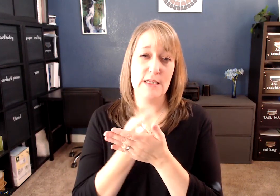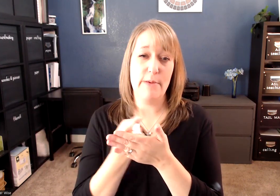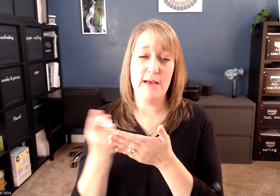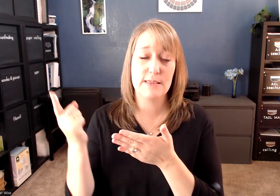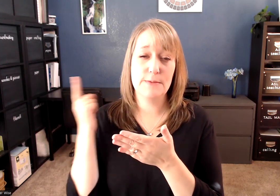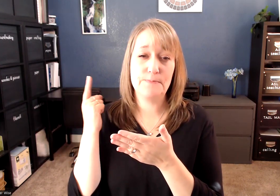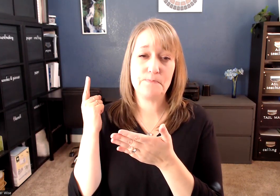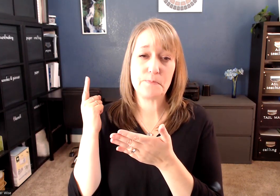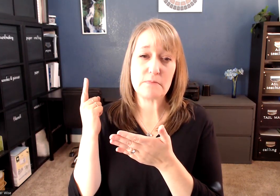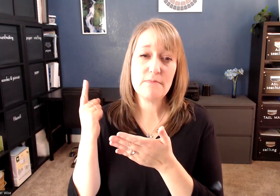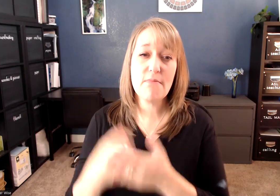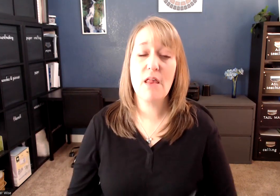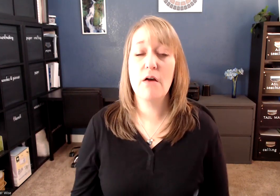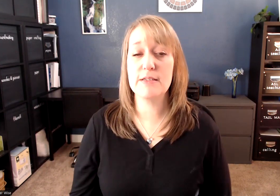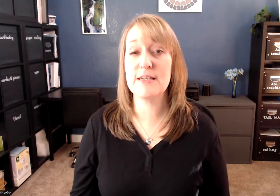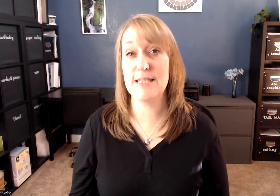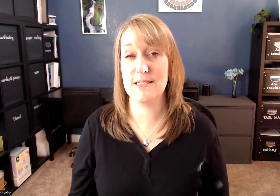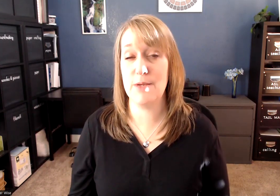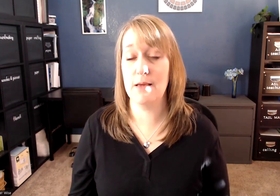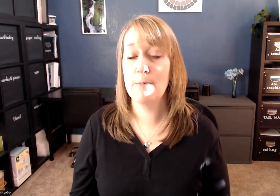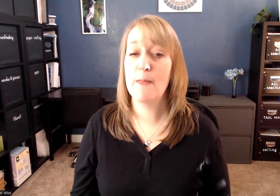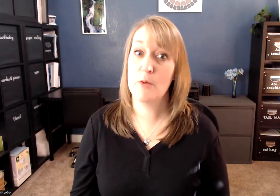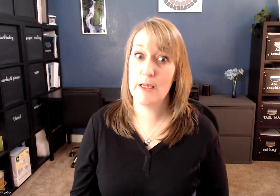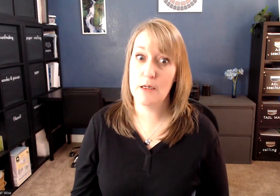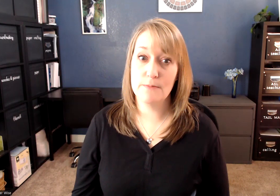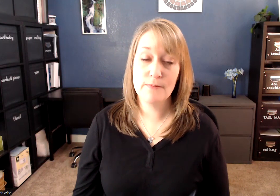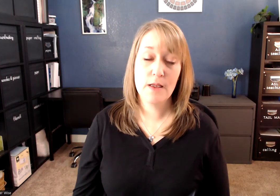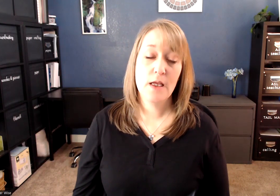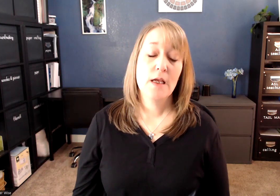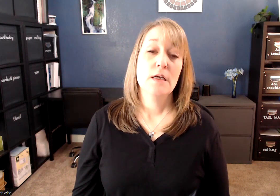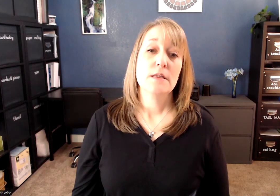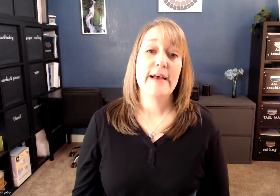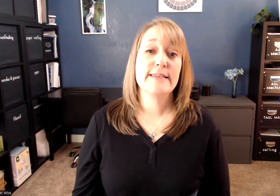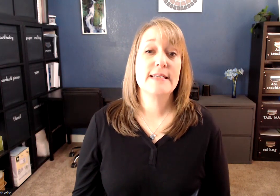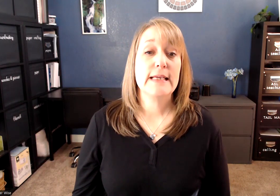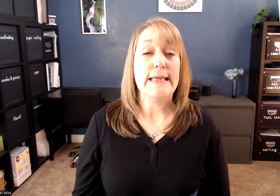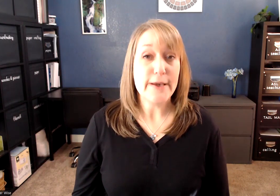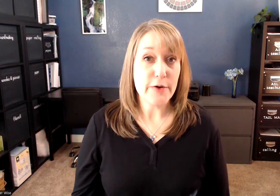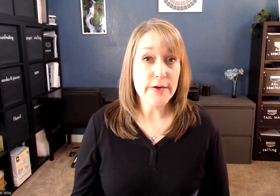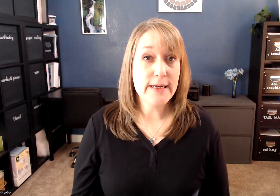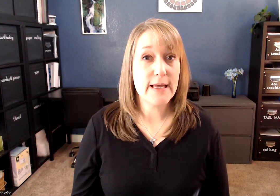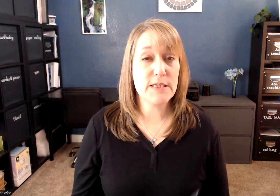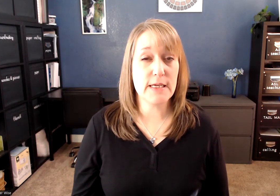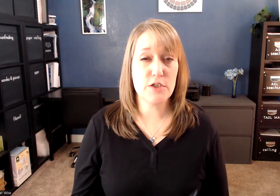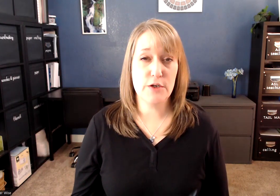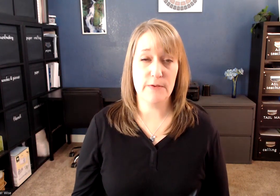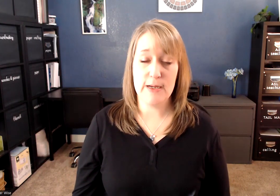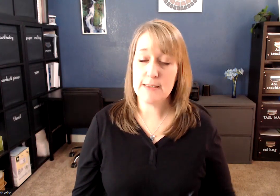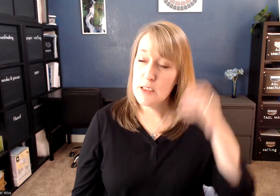into the past. All right, so that's last week or a week ago. Last year can be signed two different ways.